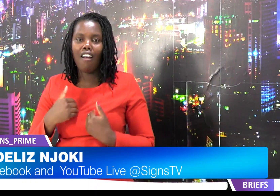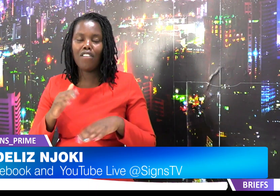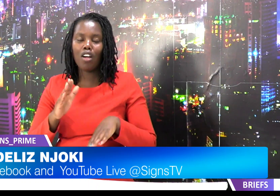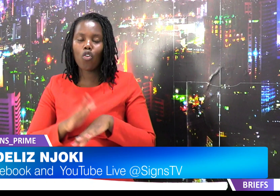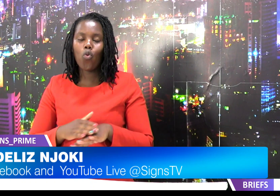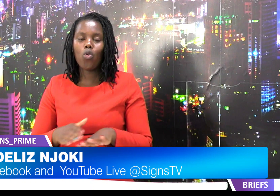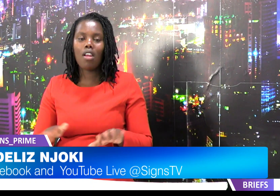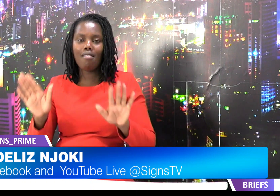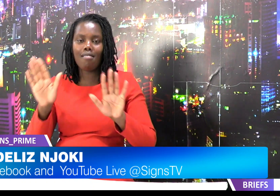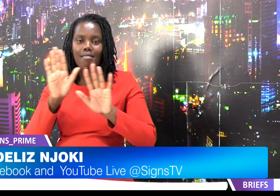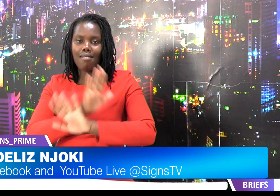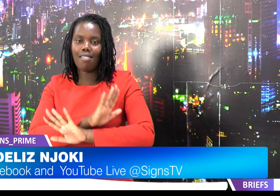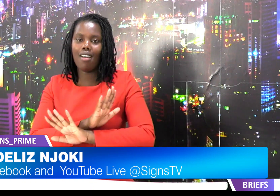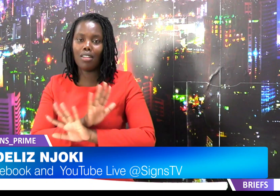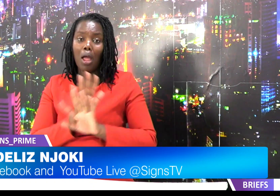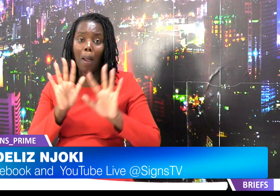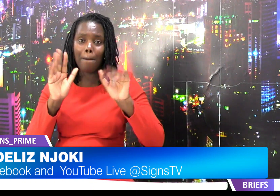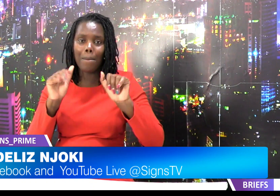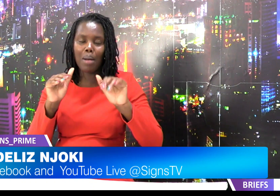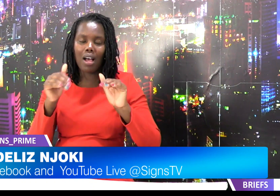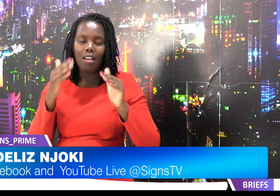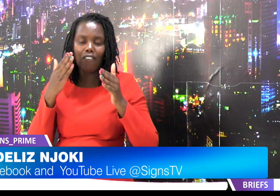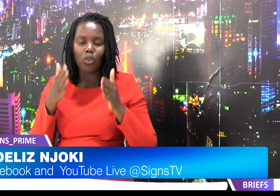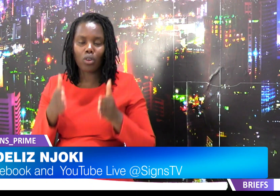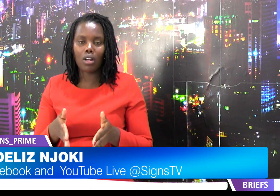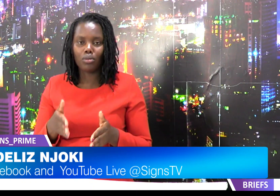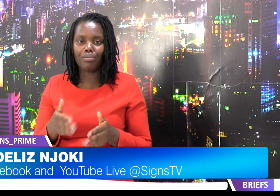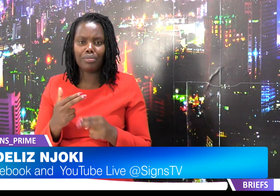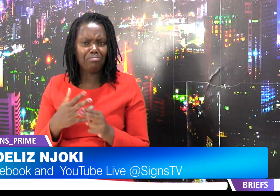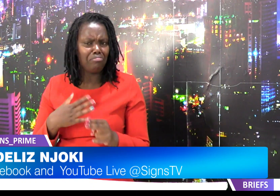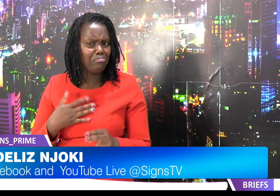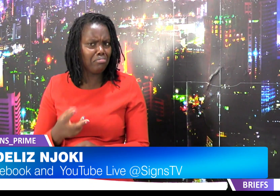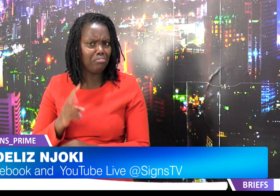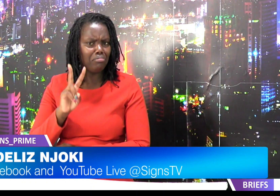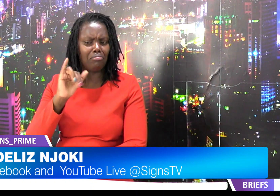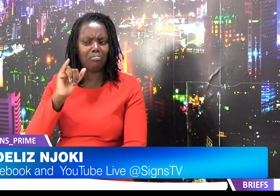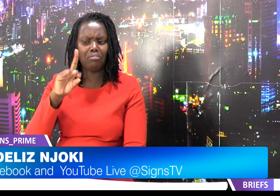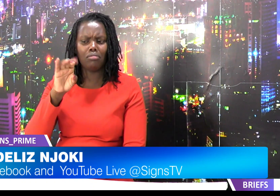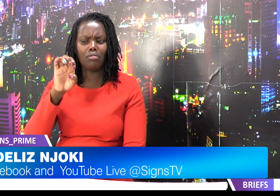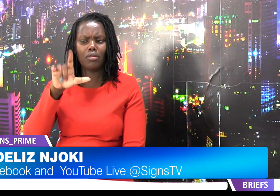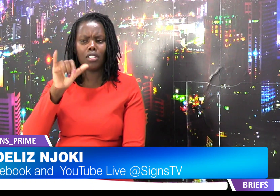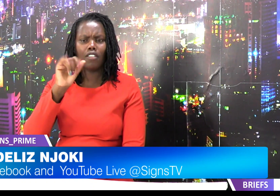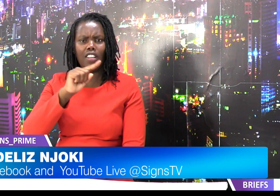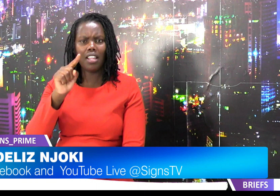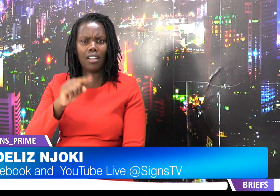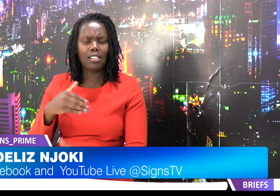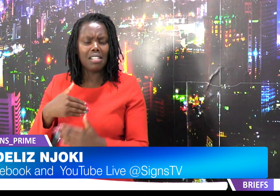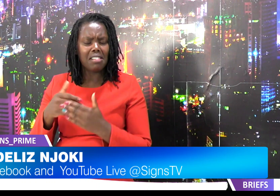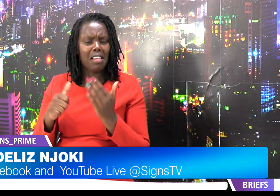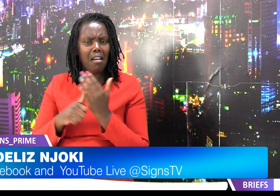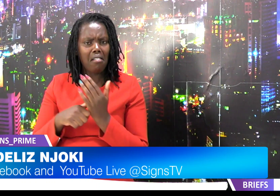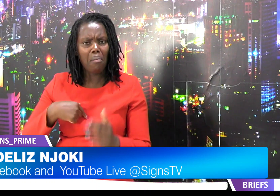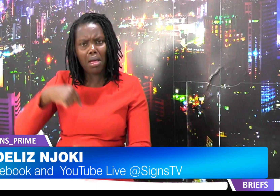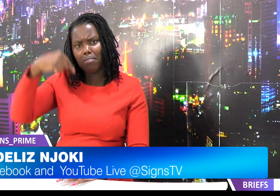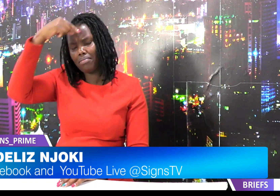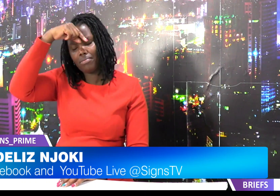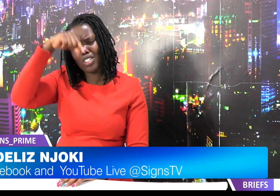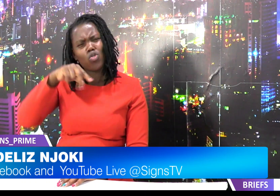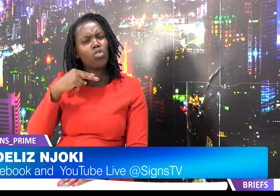Ben Rangai and Irene Chibiwat. Have a good night and enjoy the rest of the programs. I have been your